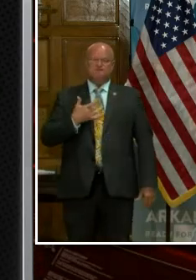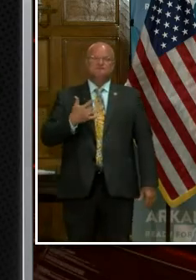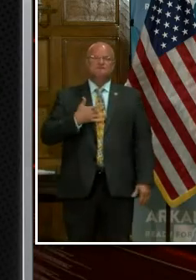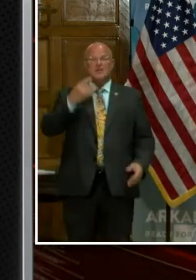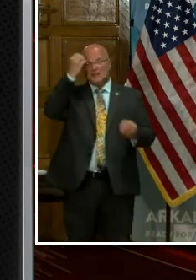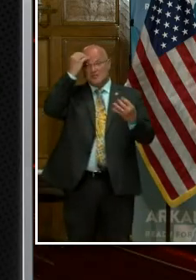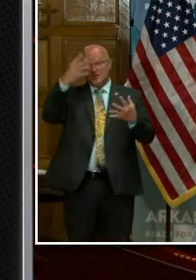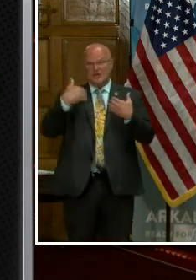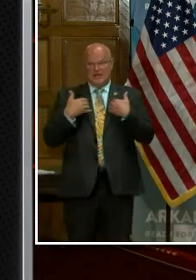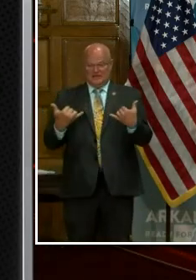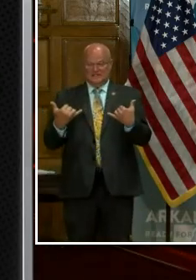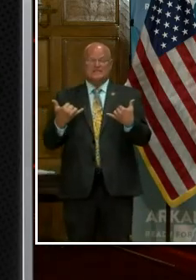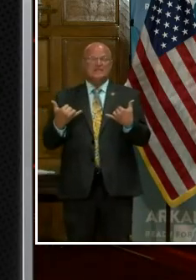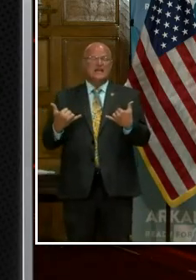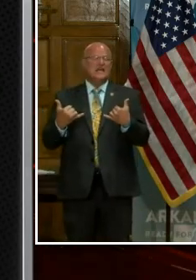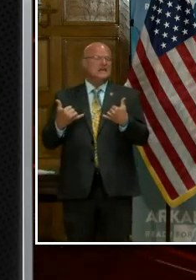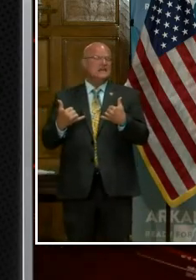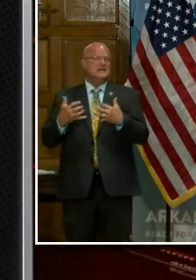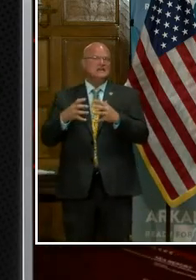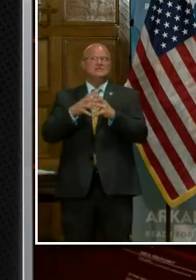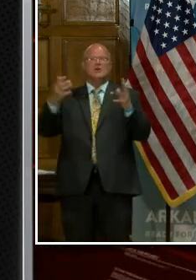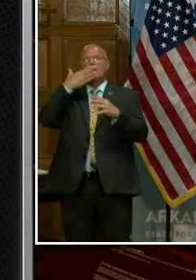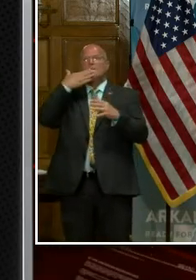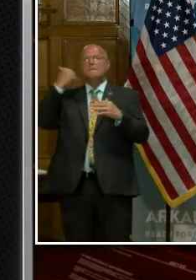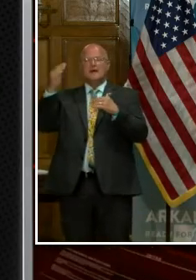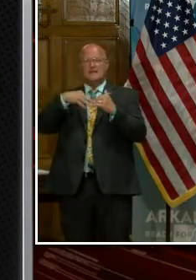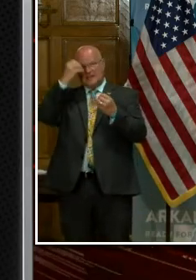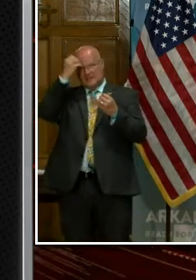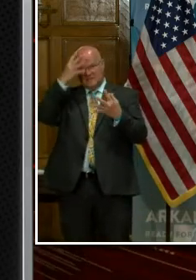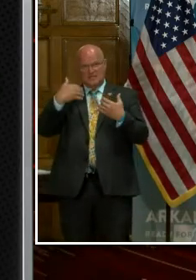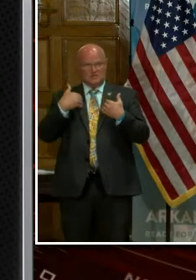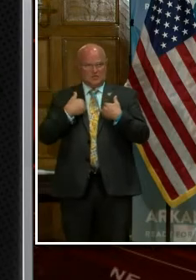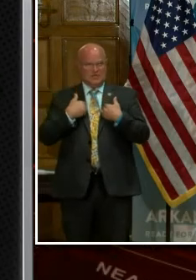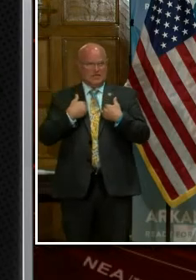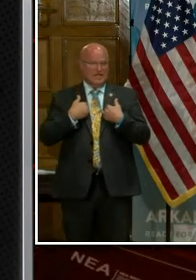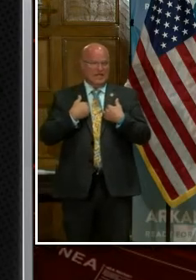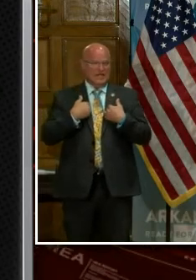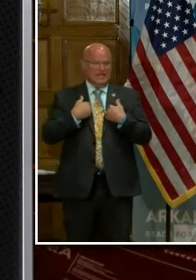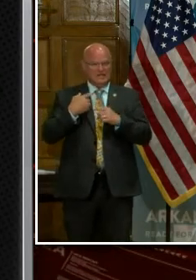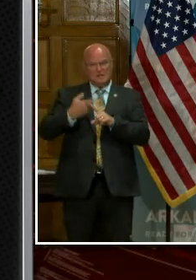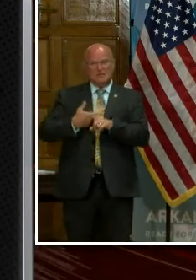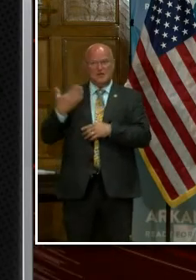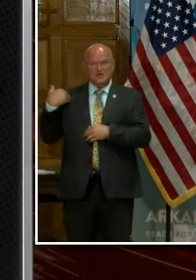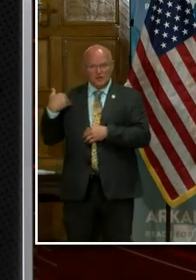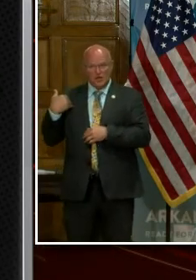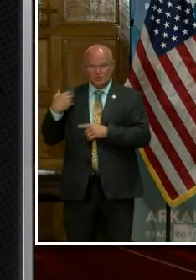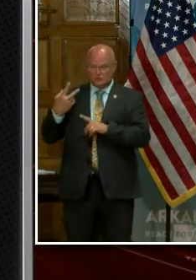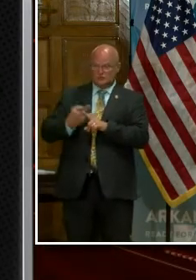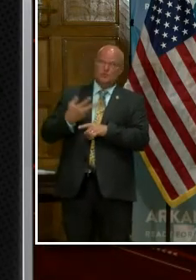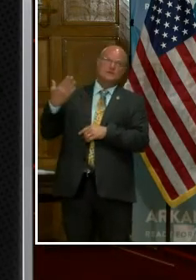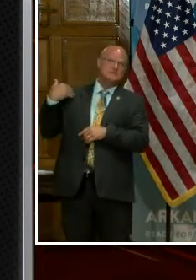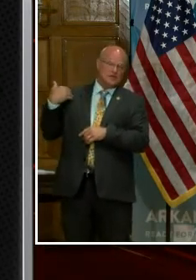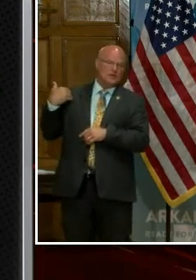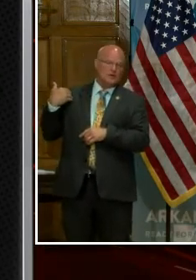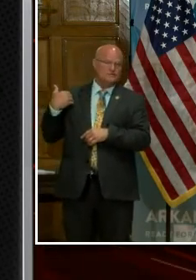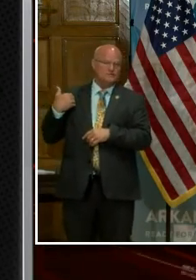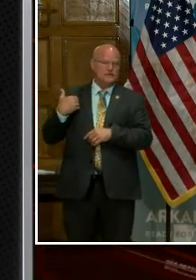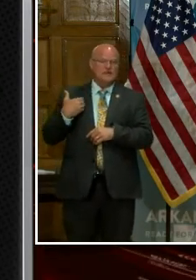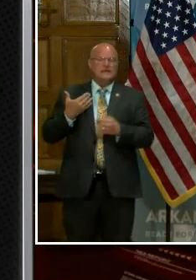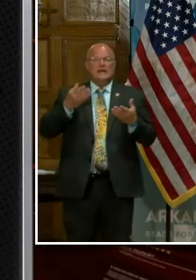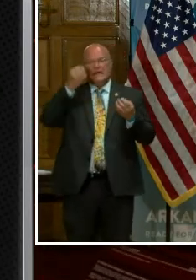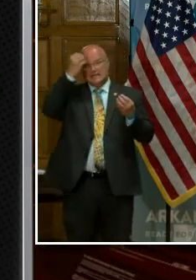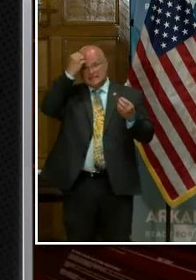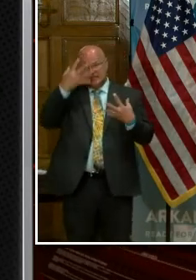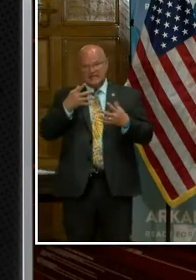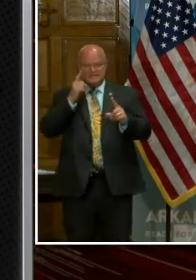the information that we have today is far better than the information we had a month ago, or certainly 2 months ago. I think it's letting